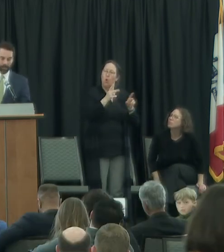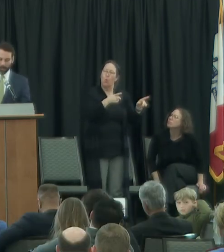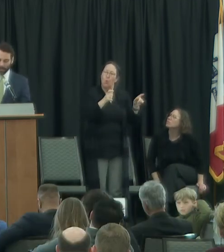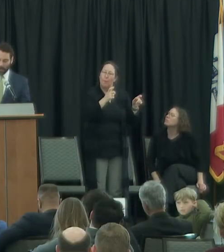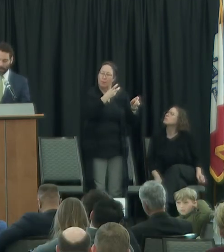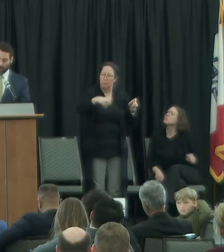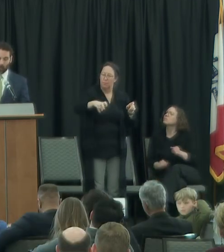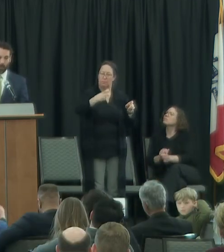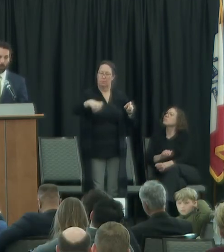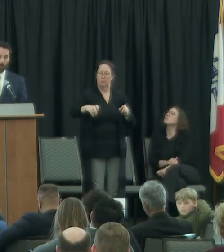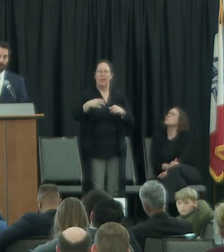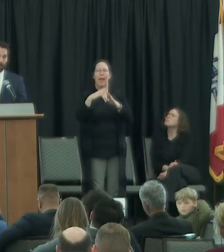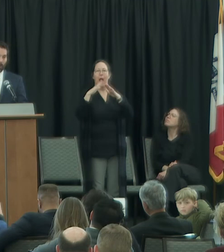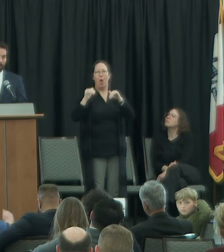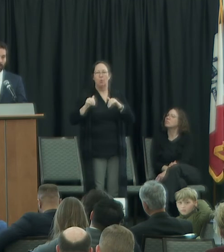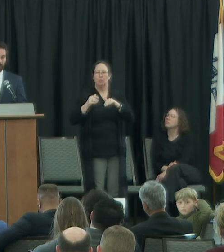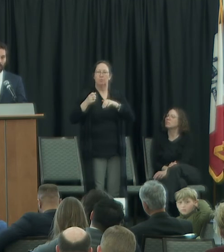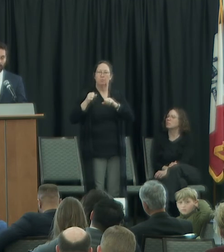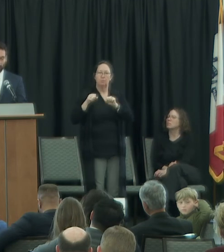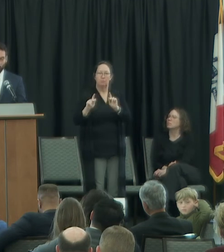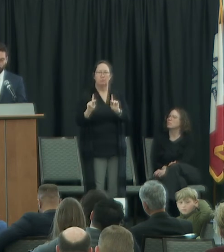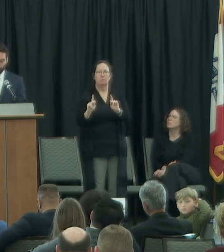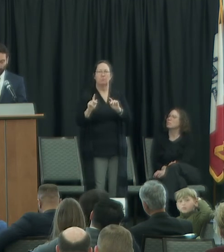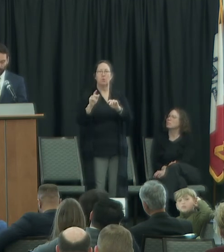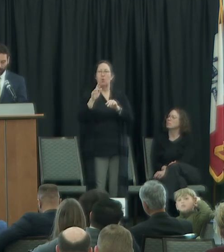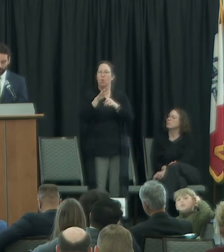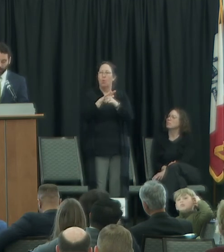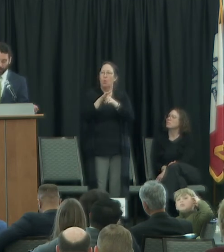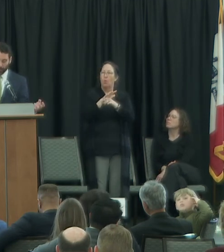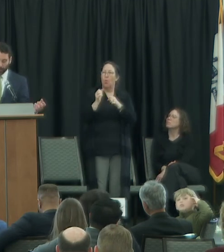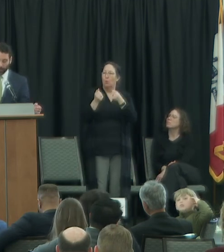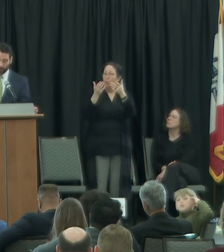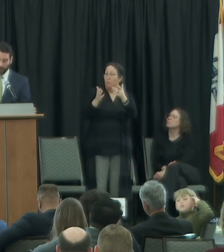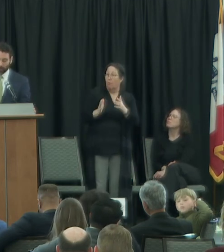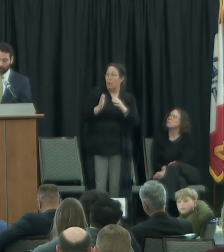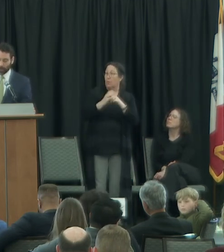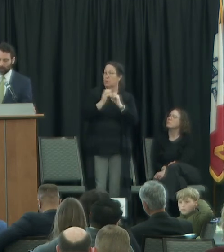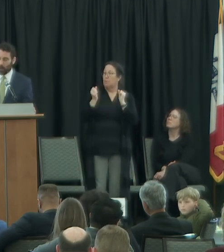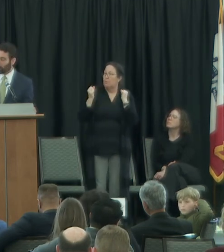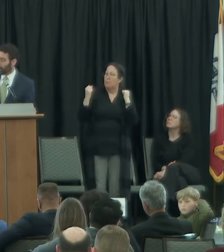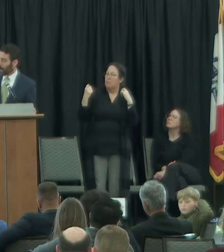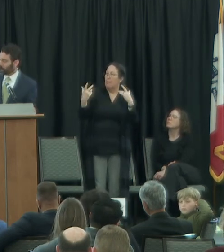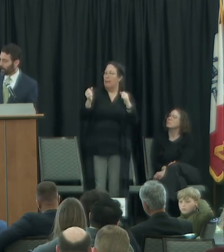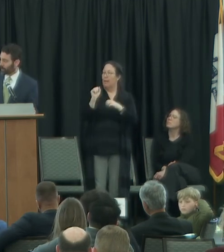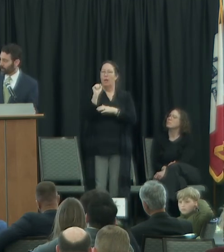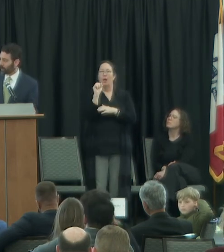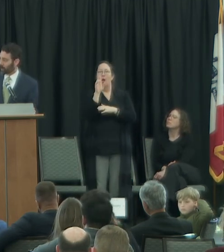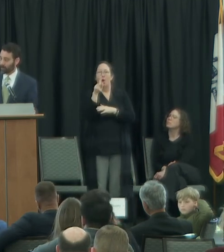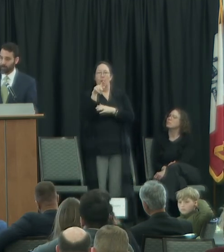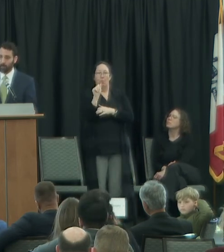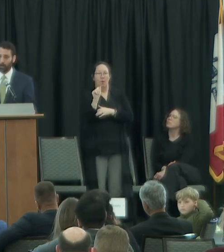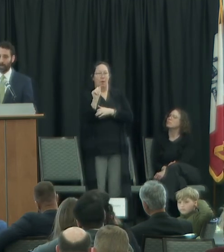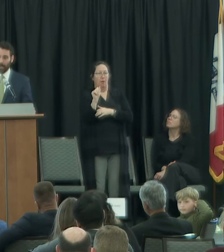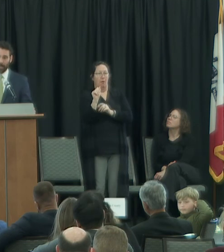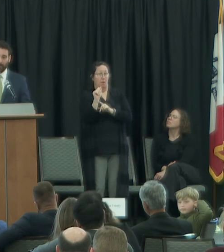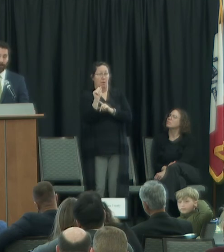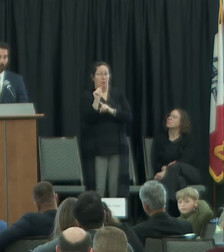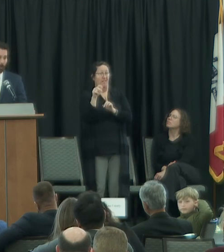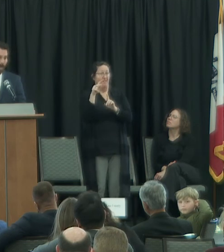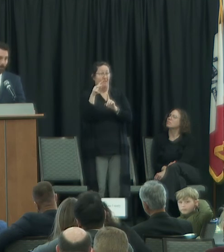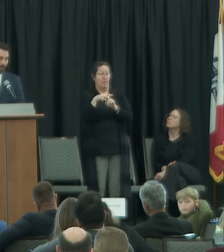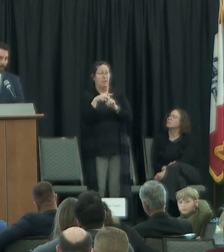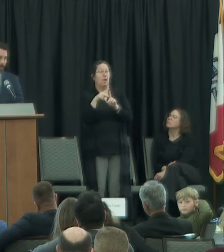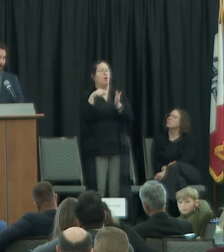does. So we are working with local providers. Many of the ARPA applications, the American Rescue Plan Act, have